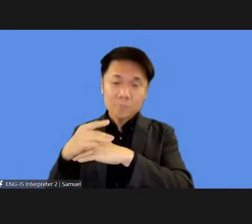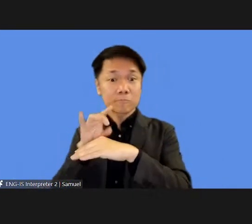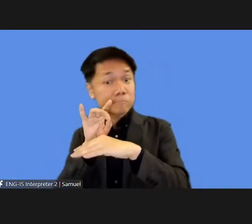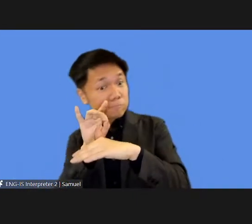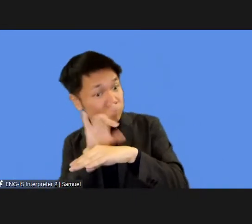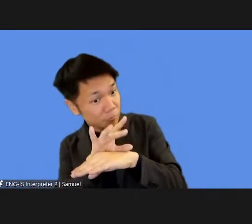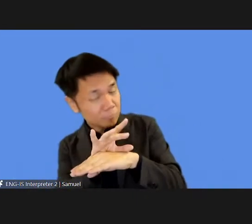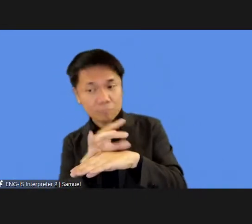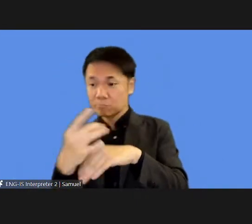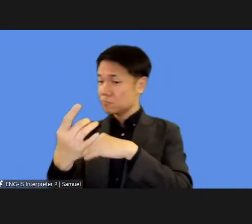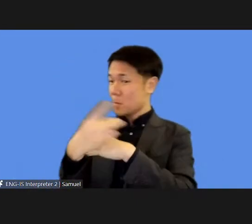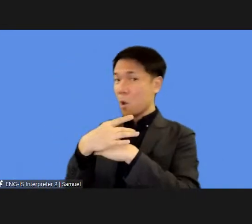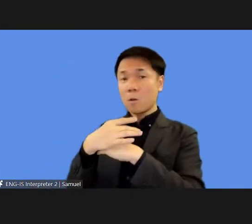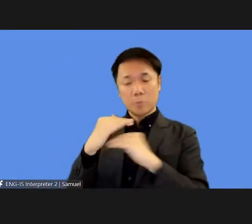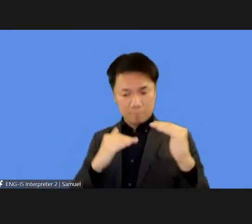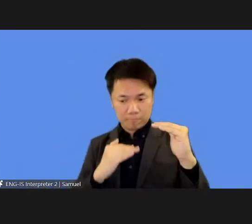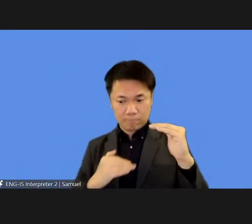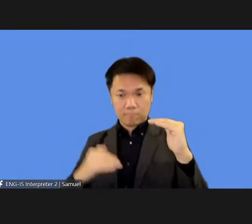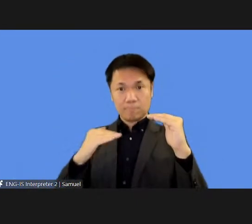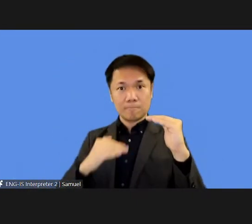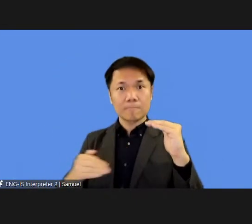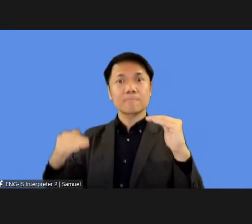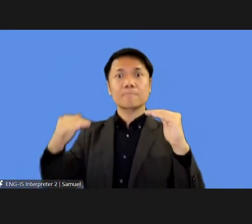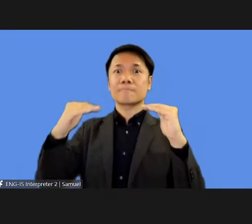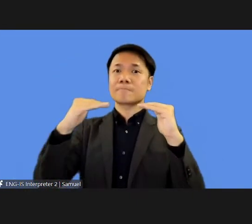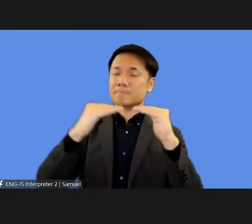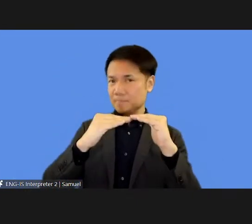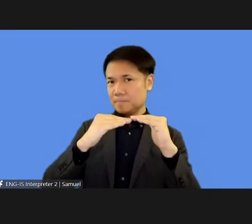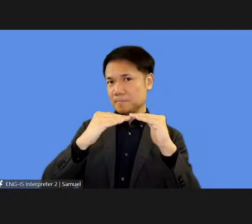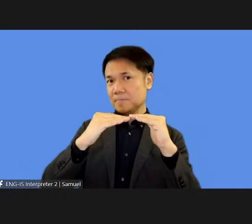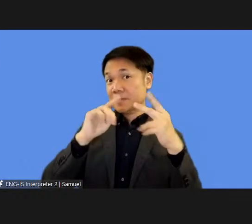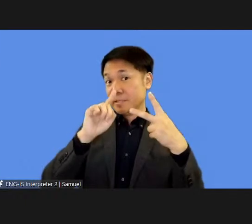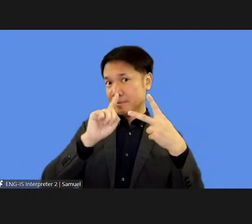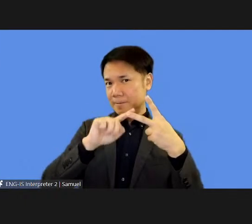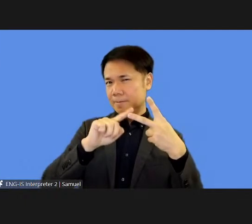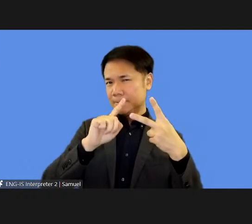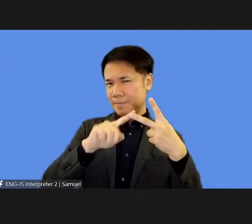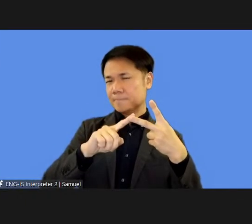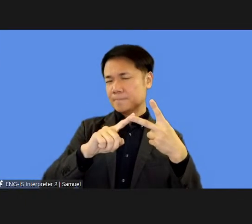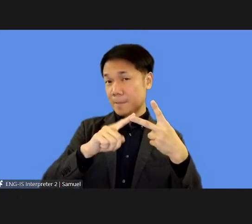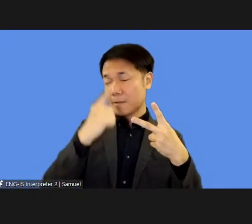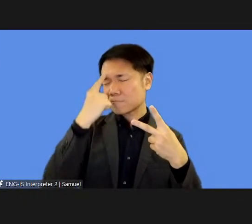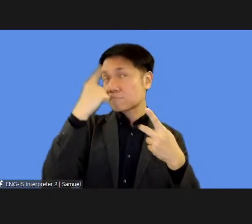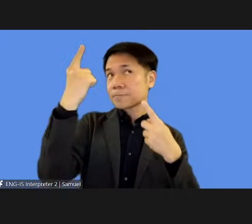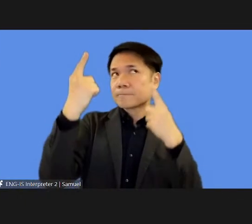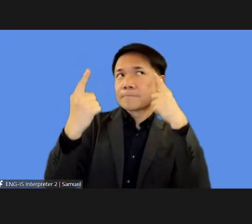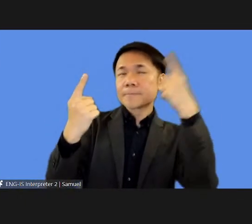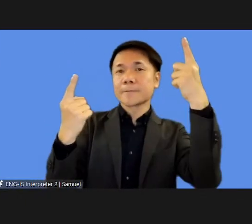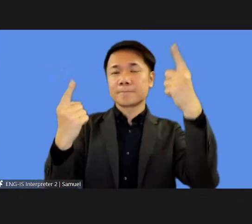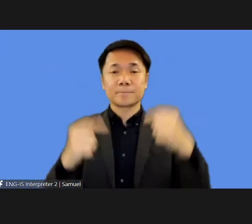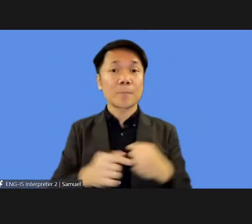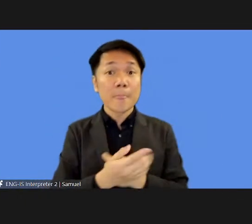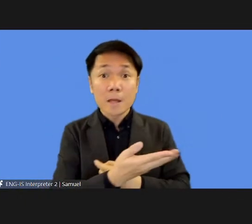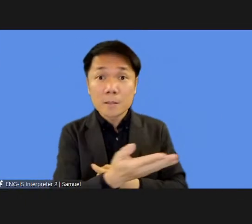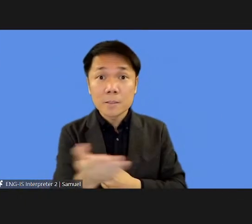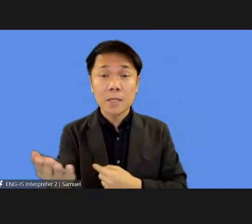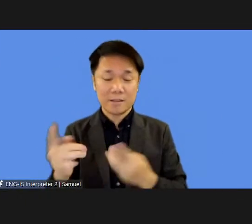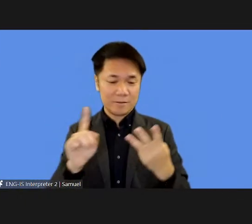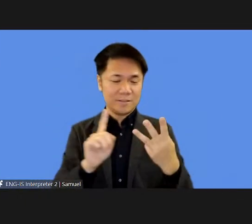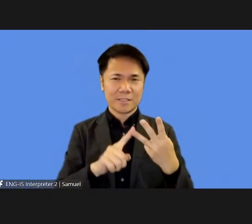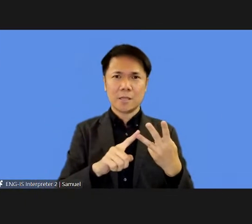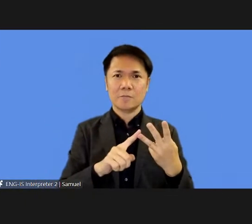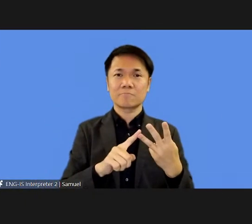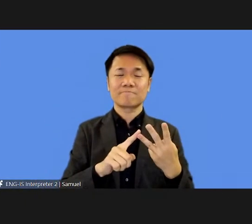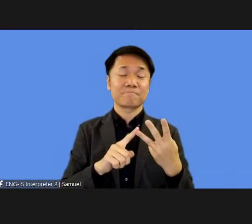improve on our shortcomings moving forward. Now, actions is very, very important here. As local leaders, we need